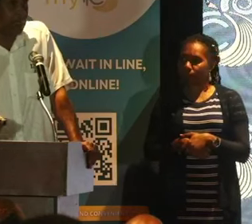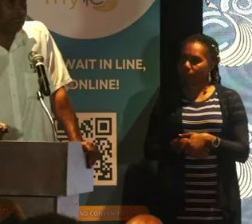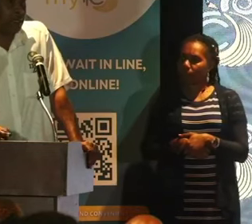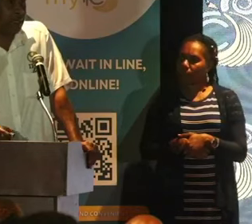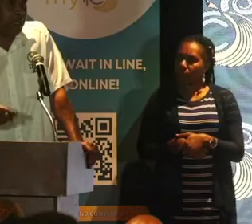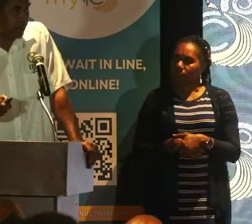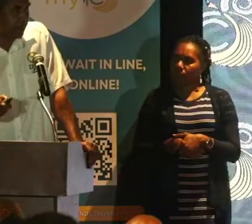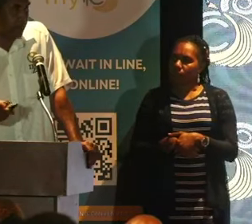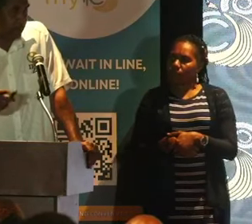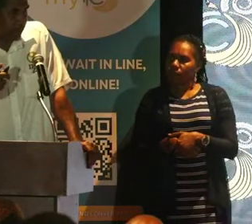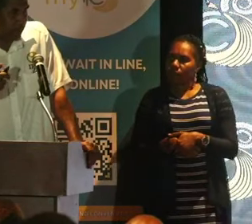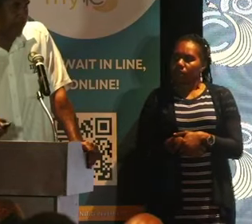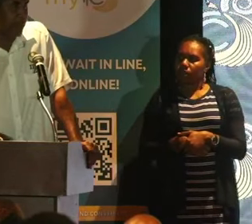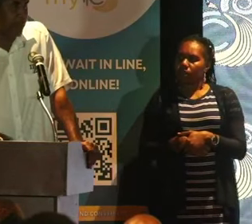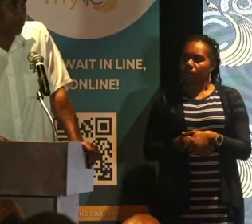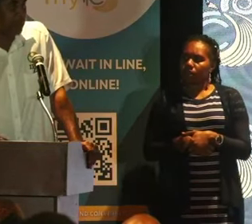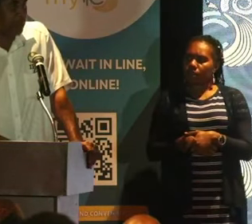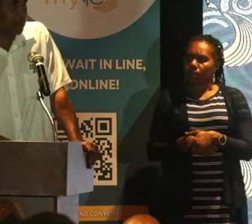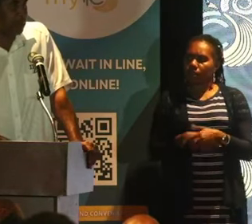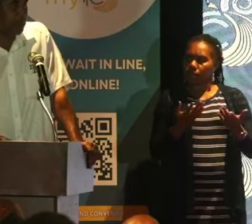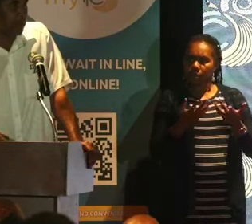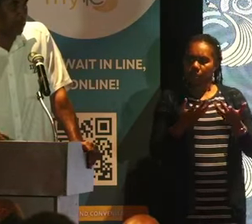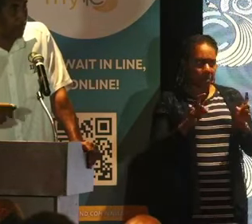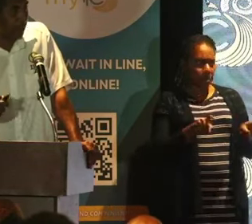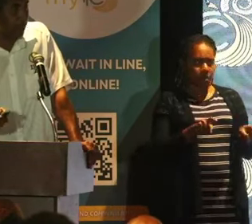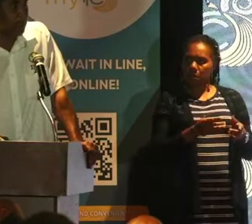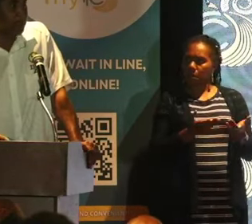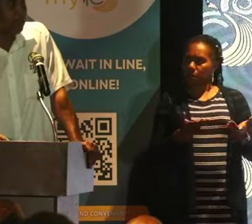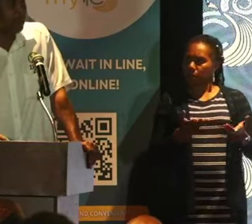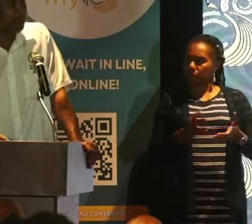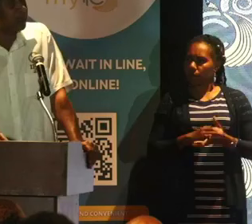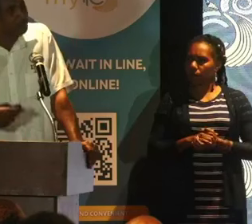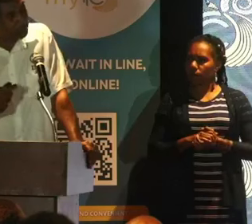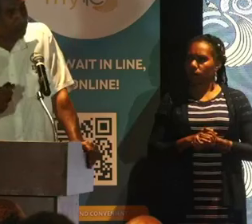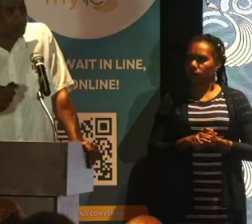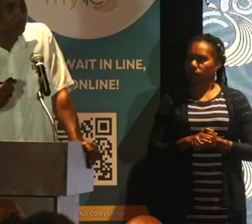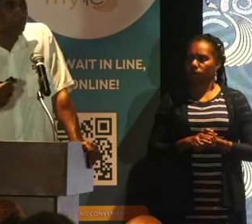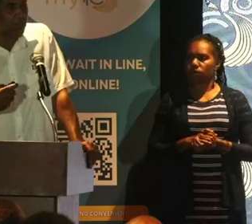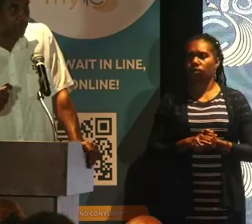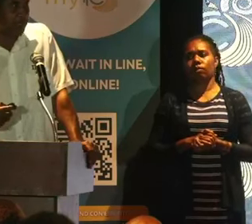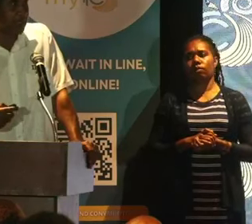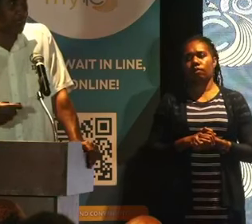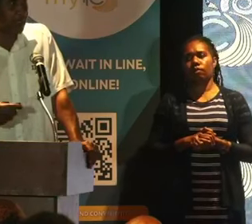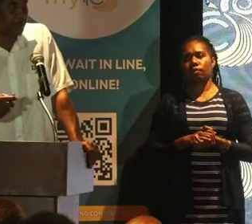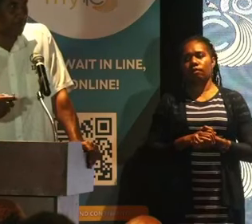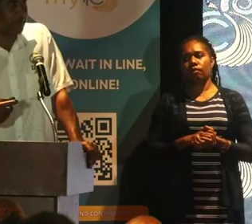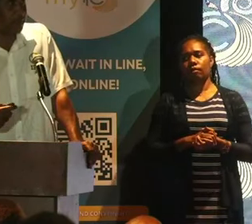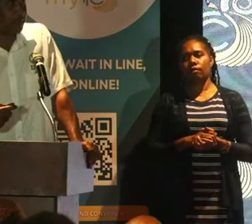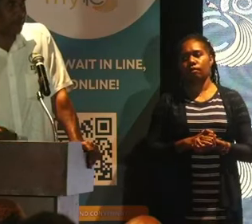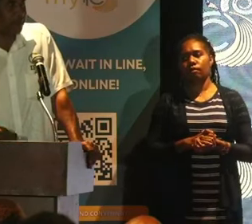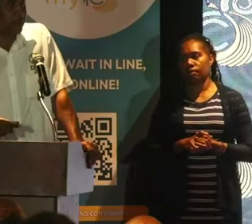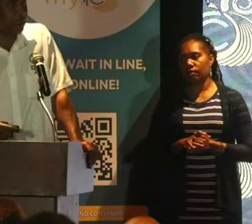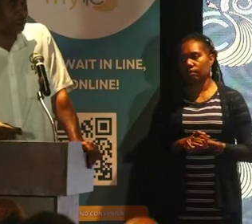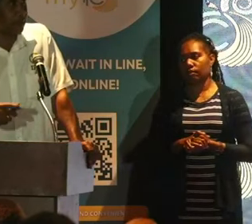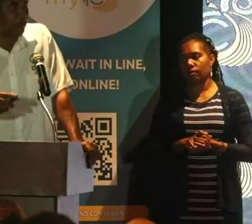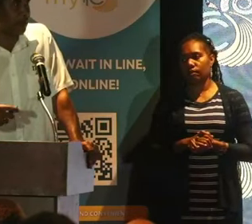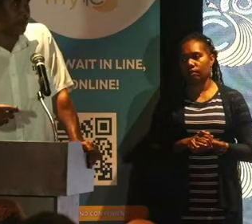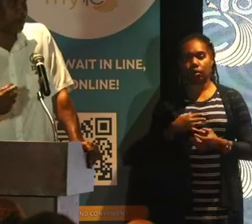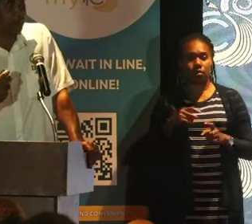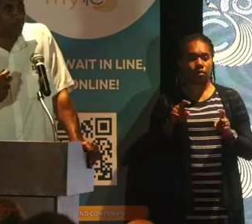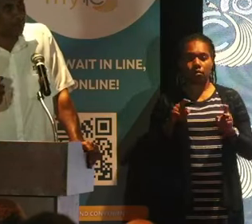Where you are staying and whichever that foreign enterprise is or a foreigner, please can you send us a letter